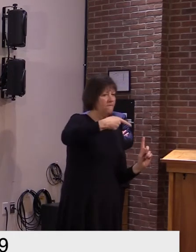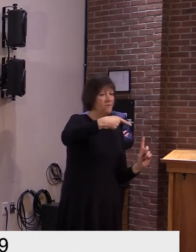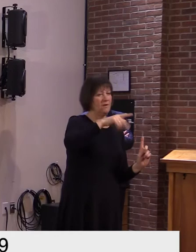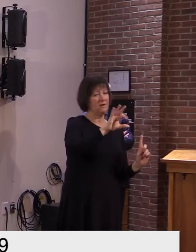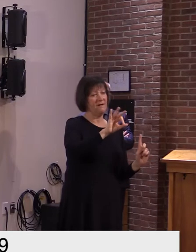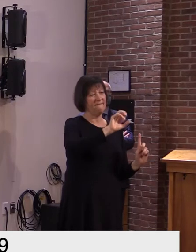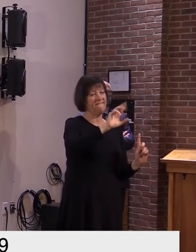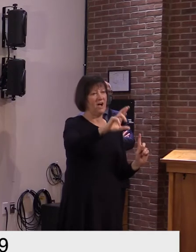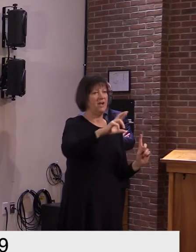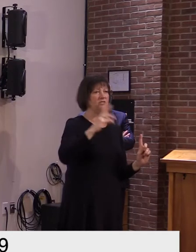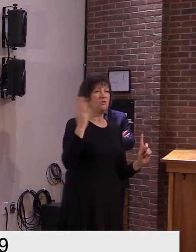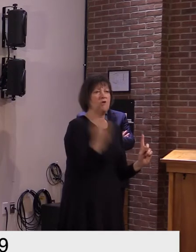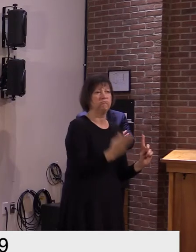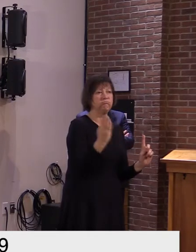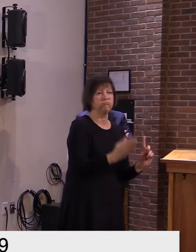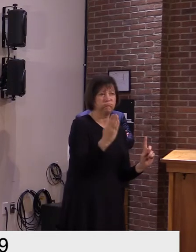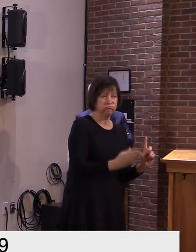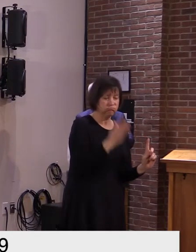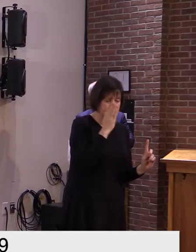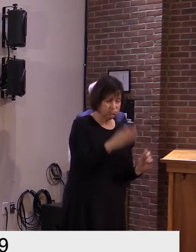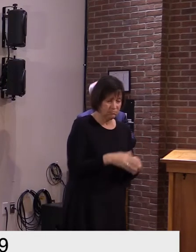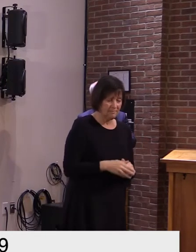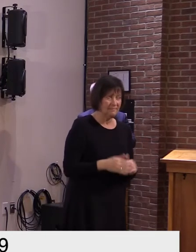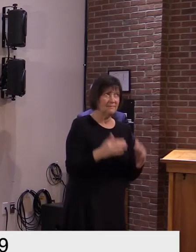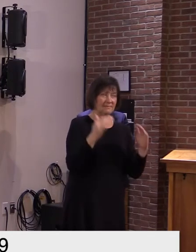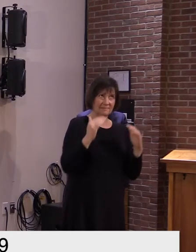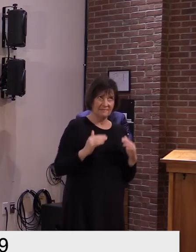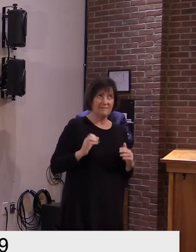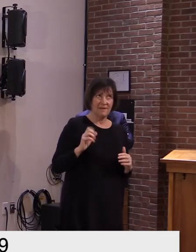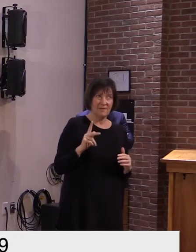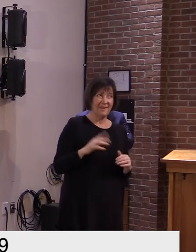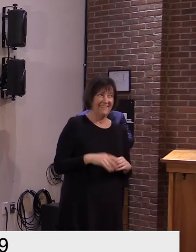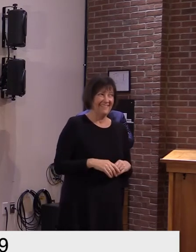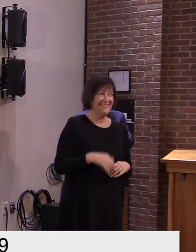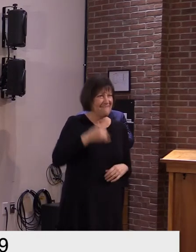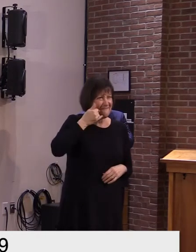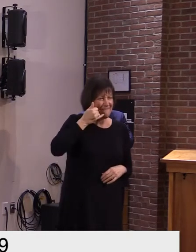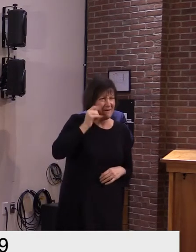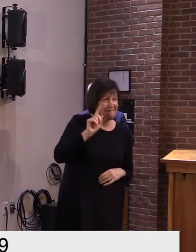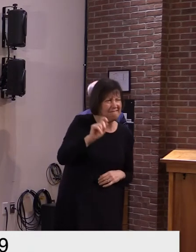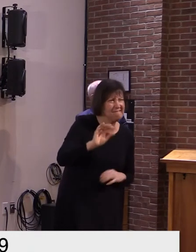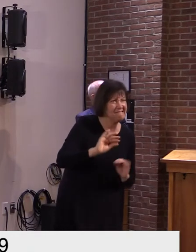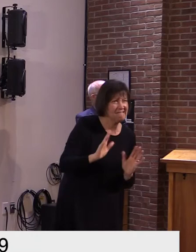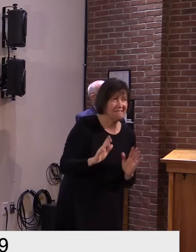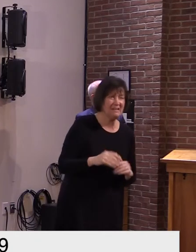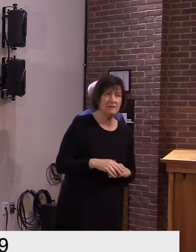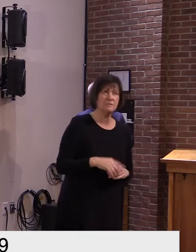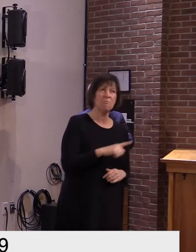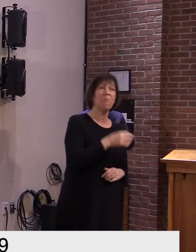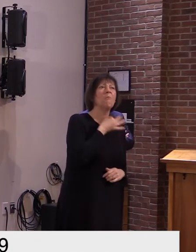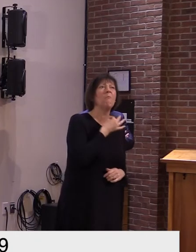Okay. And then will you be able to report those long-term care numbers that are